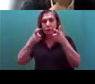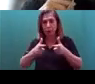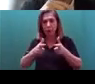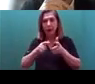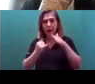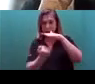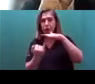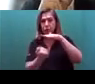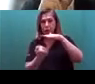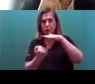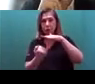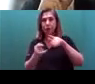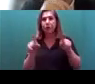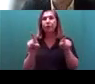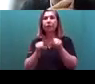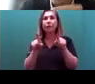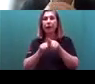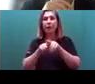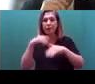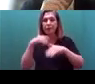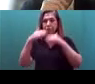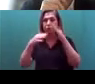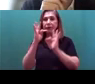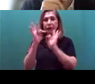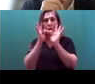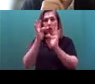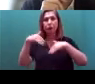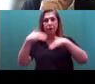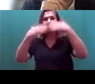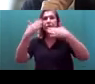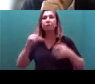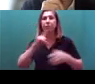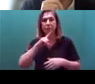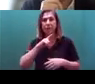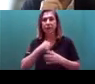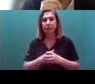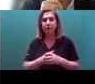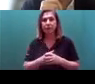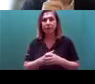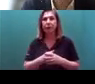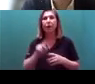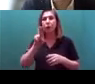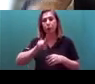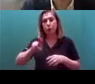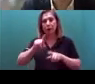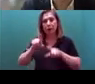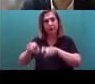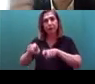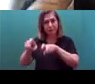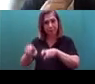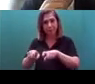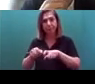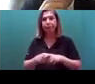developing technologies to apply to agriculture, and directly, let's